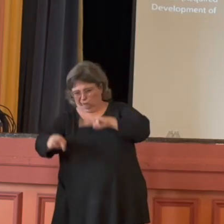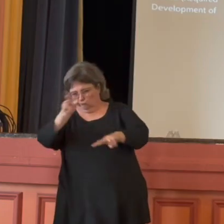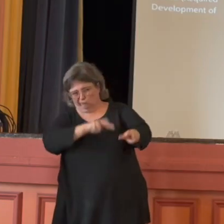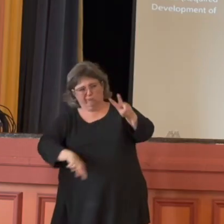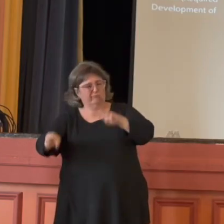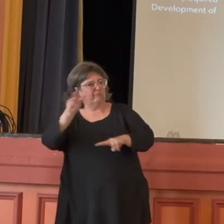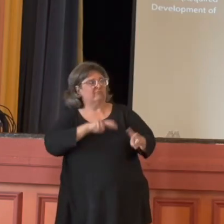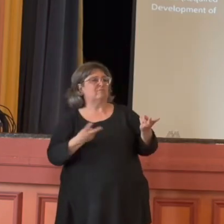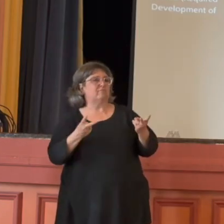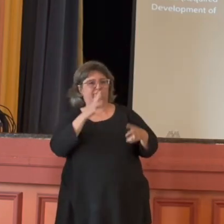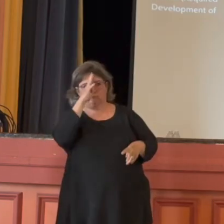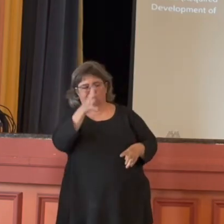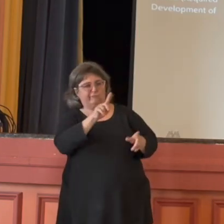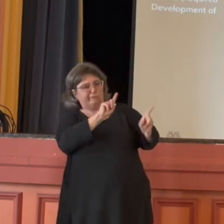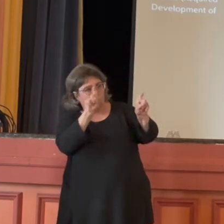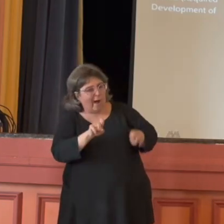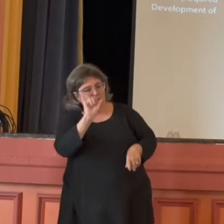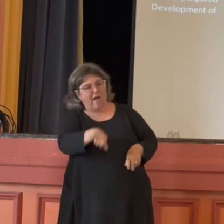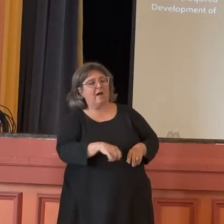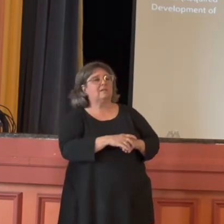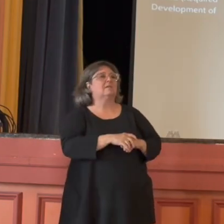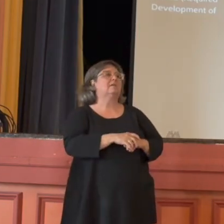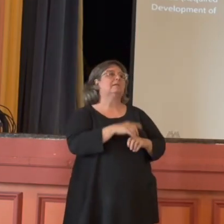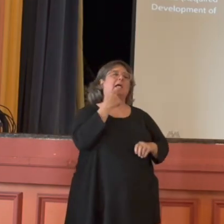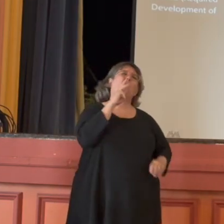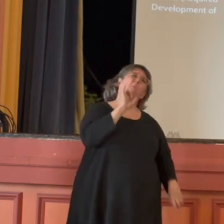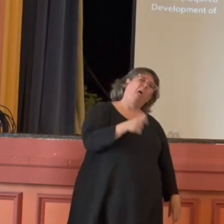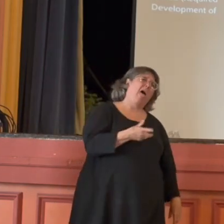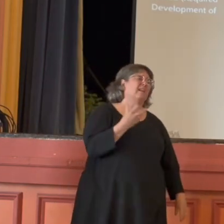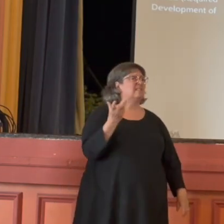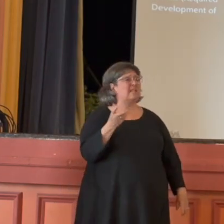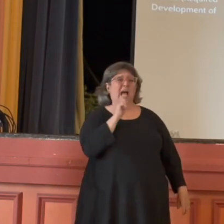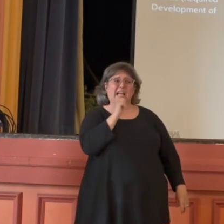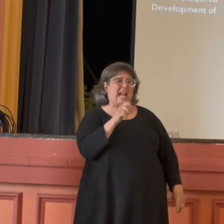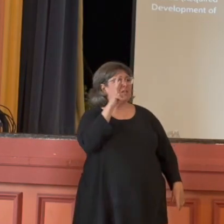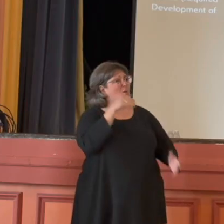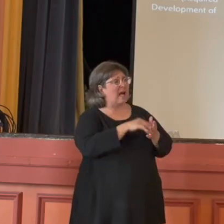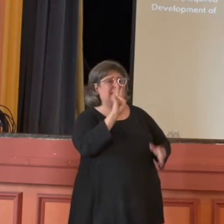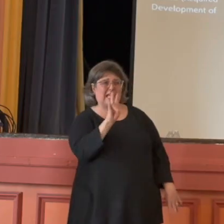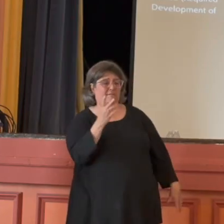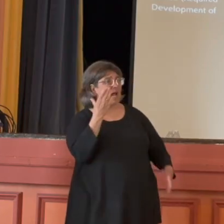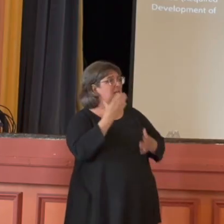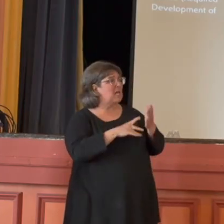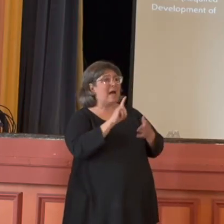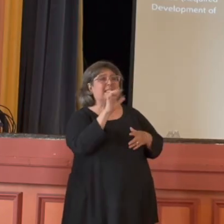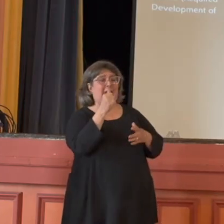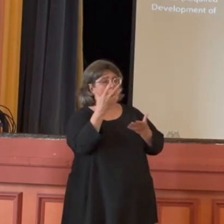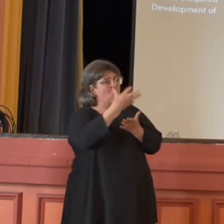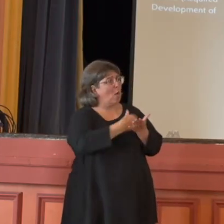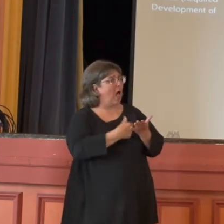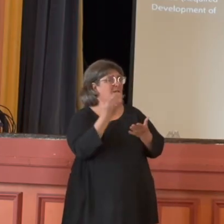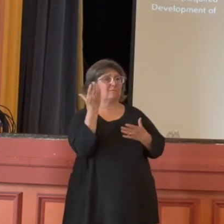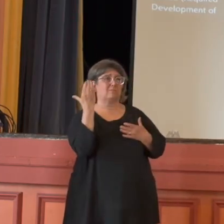plan and come up with questions about it and say, well, it's now 2007. Some of the data that you